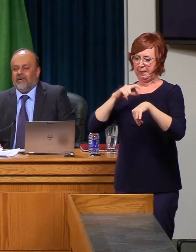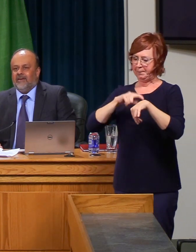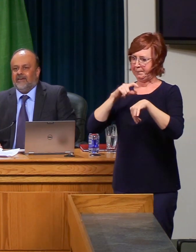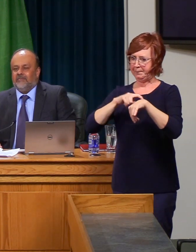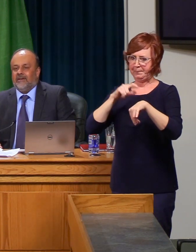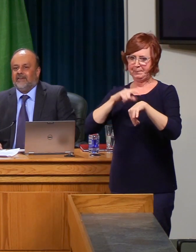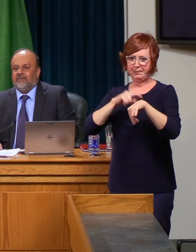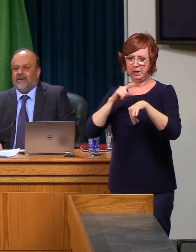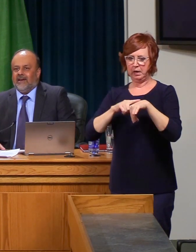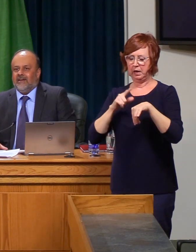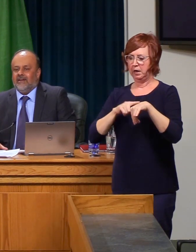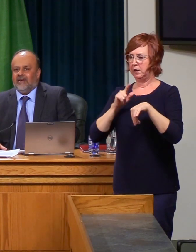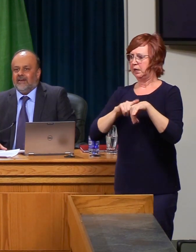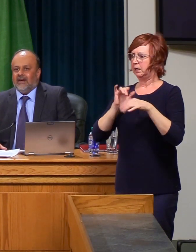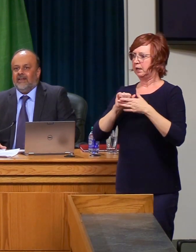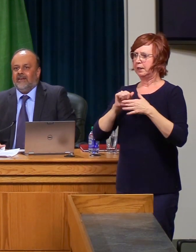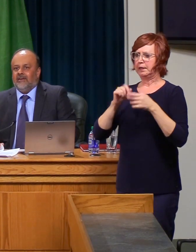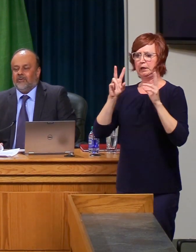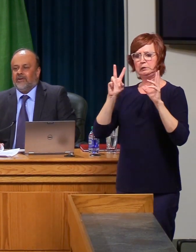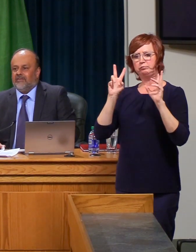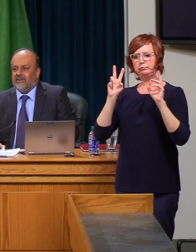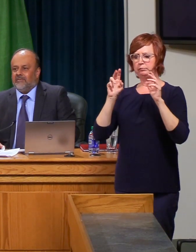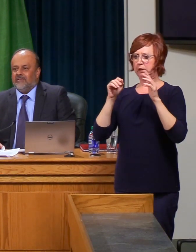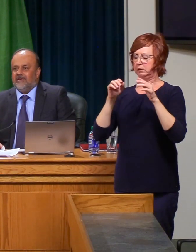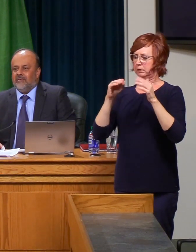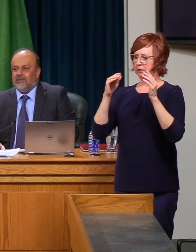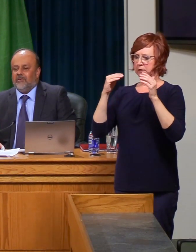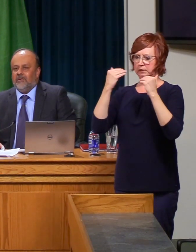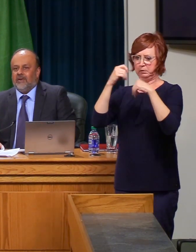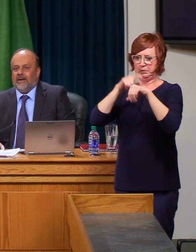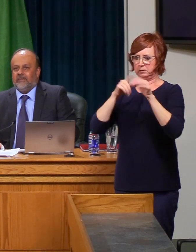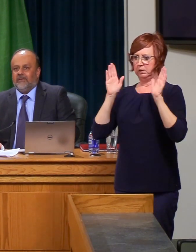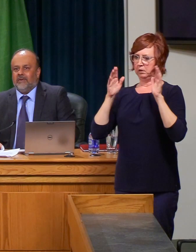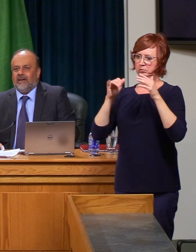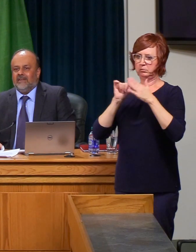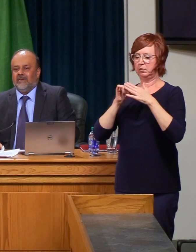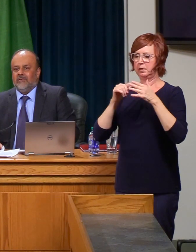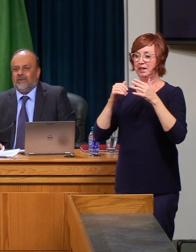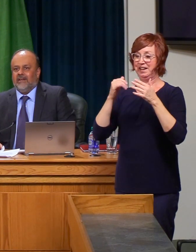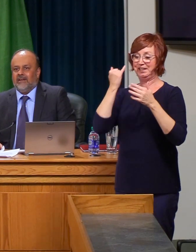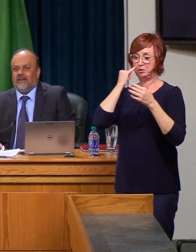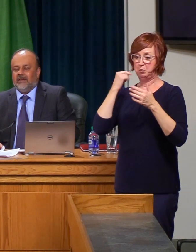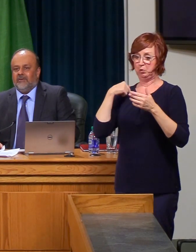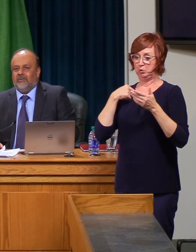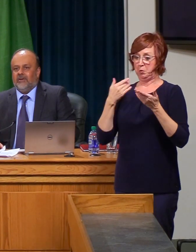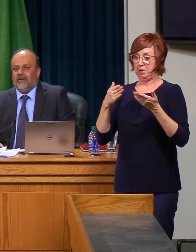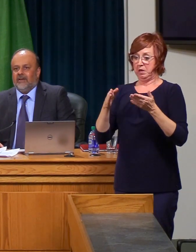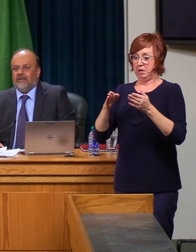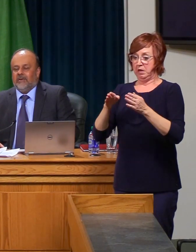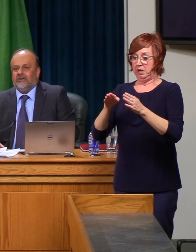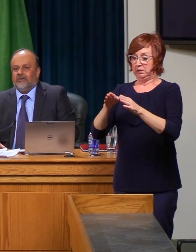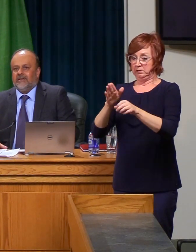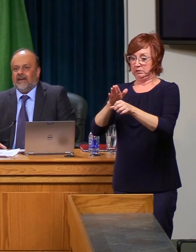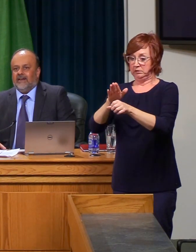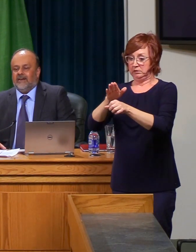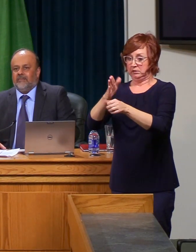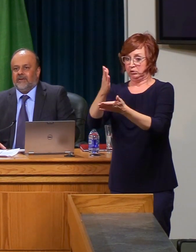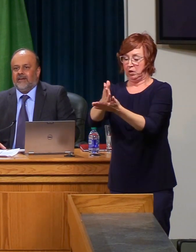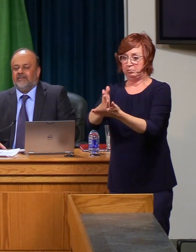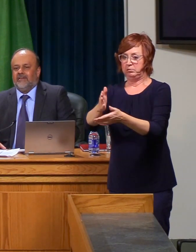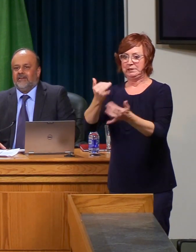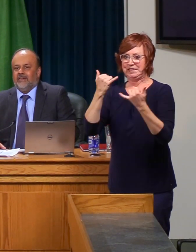try to prevent as much as we can any local transmission. We know it will happen, but I think we really need to make sure